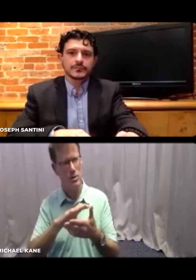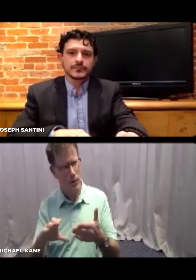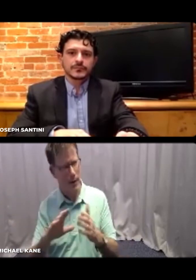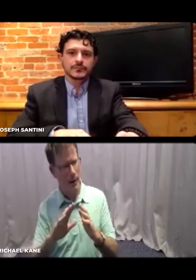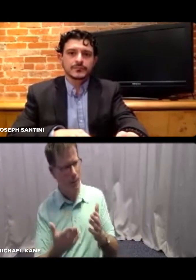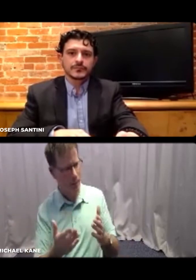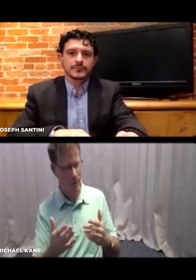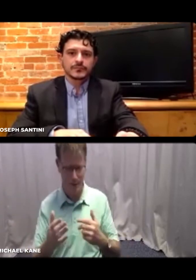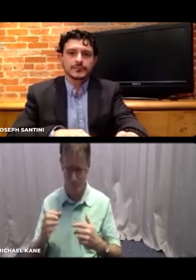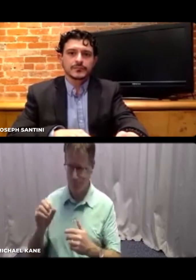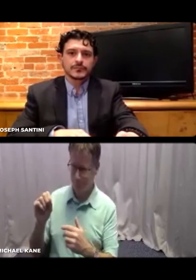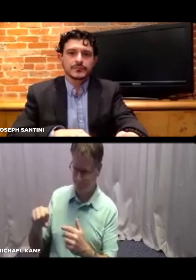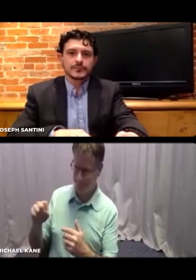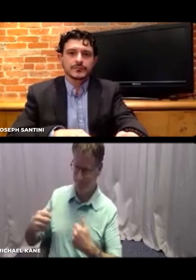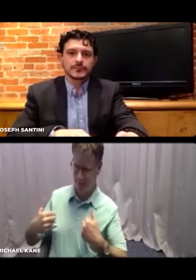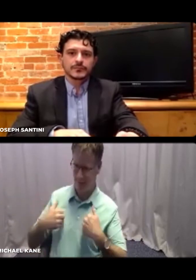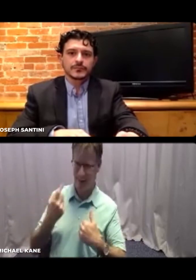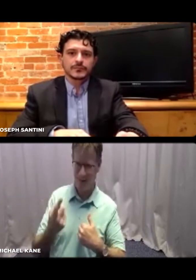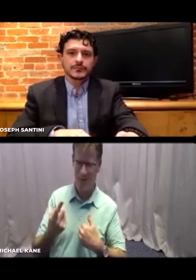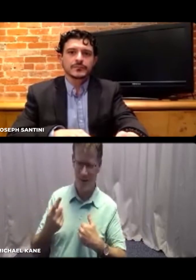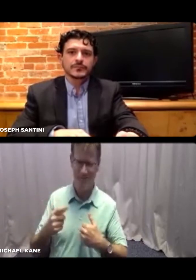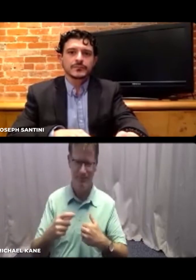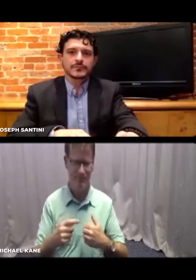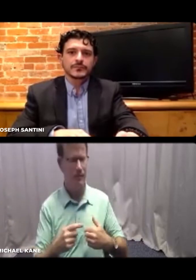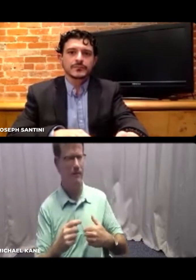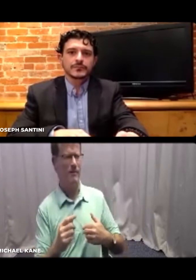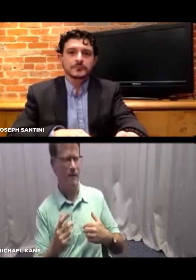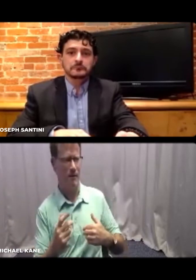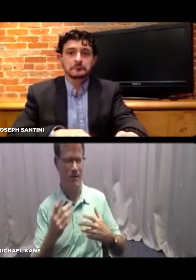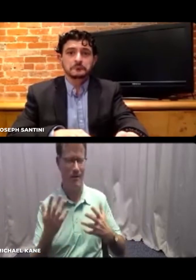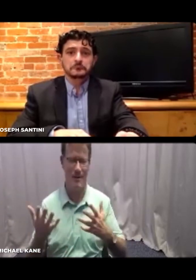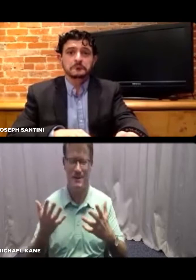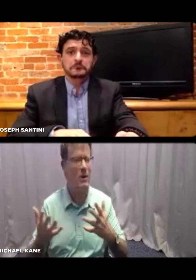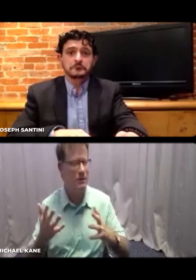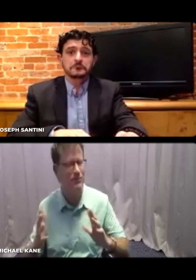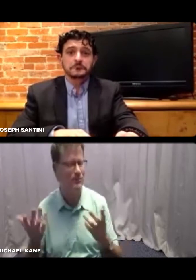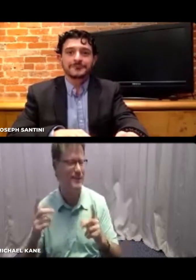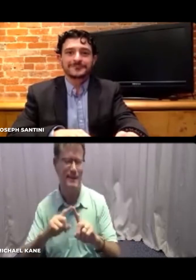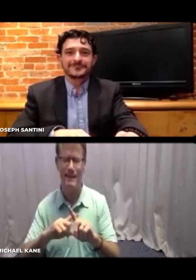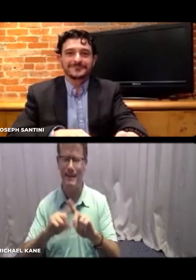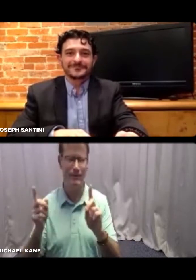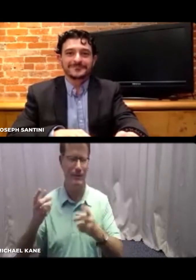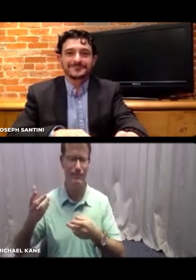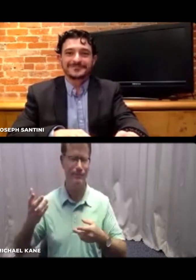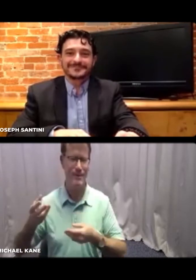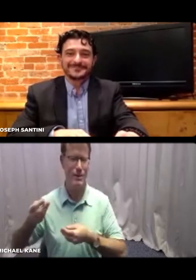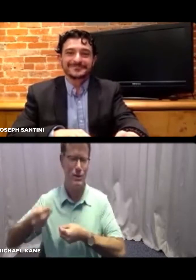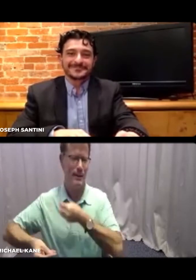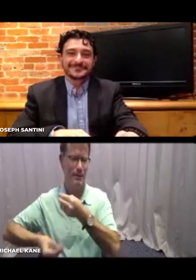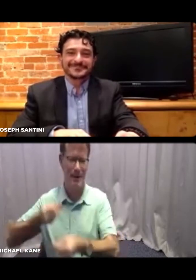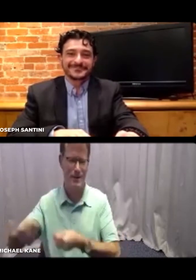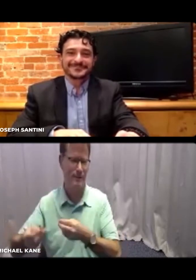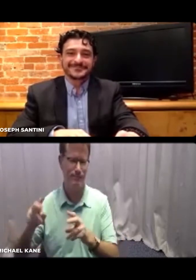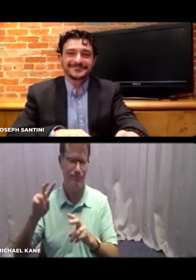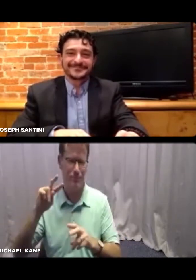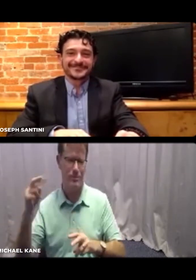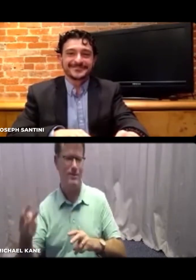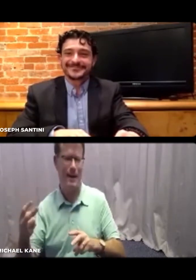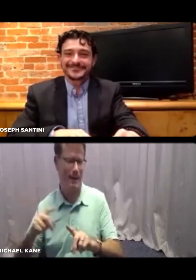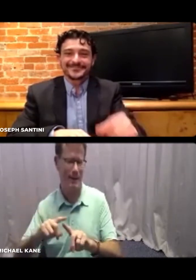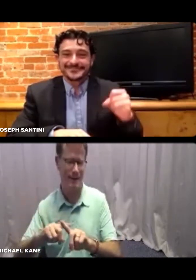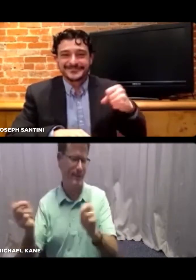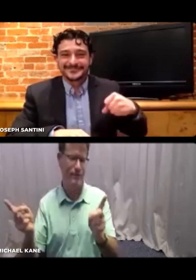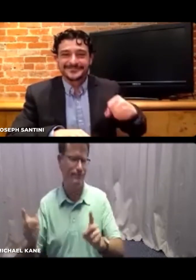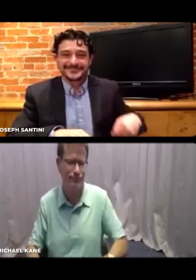I explained to her that I have a checkbook, which she was surprised about. Again, there's different generations that have different